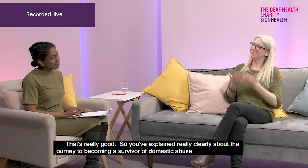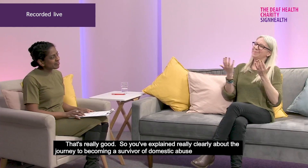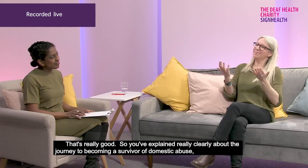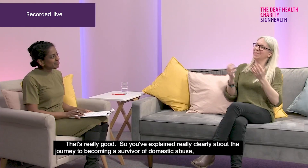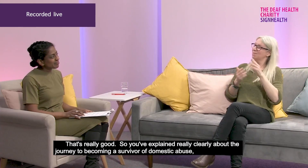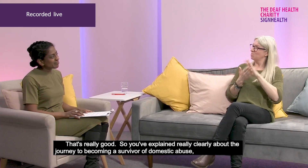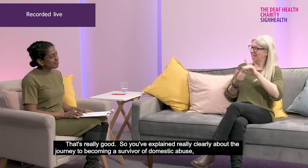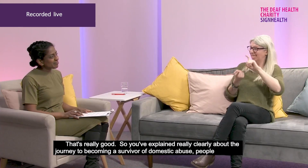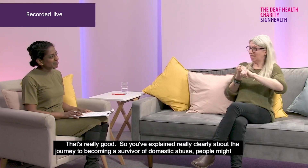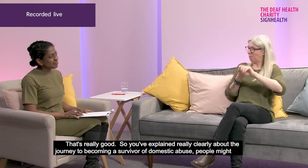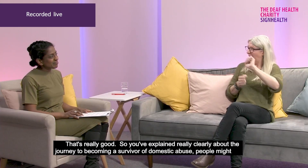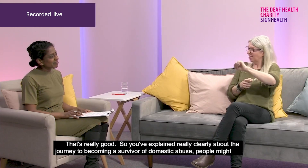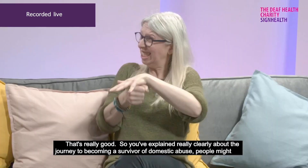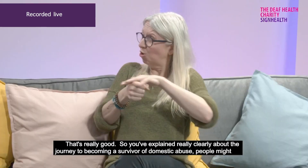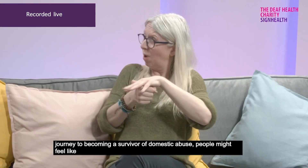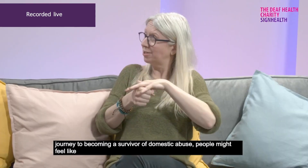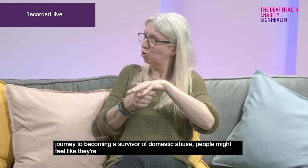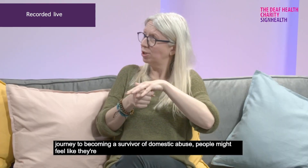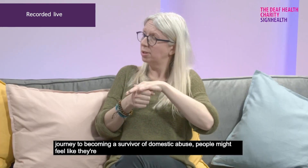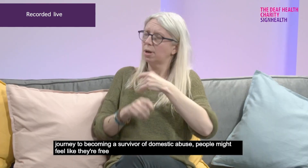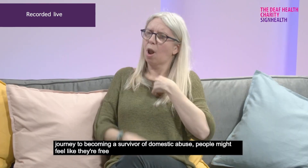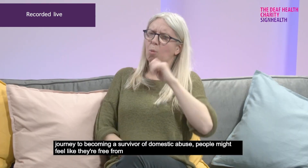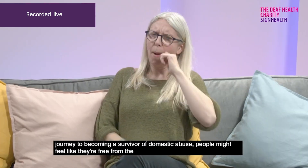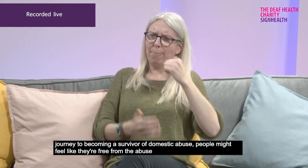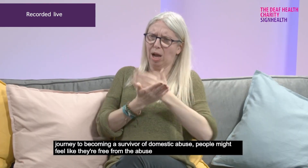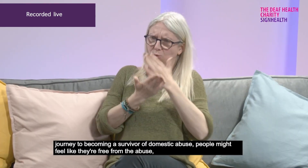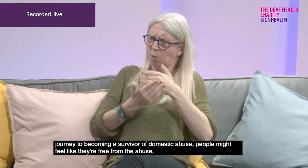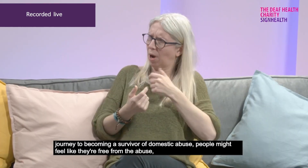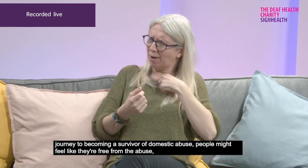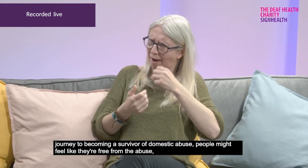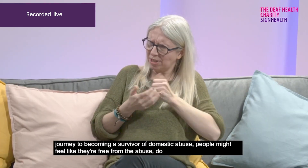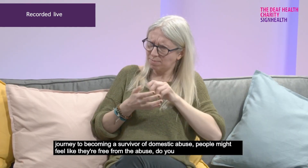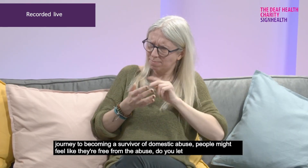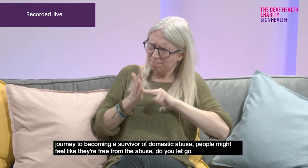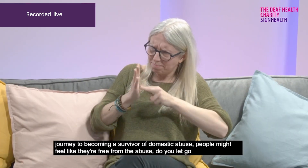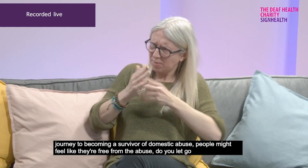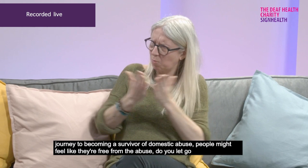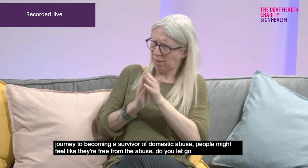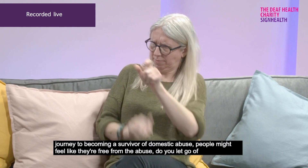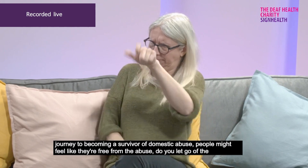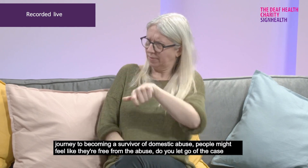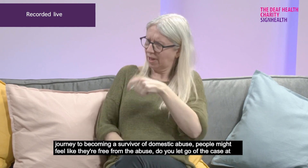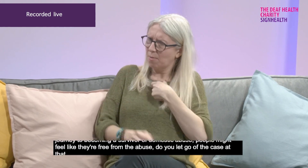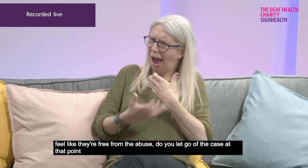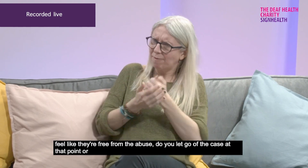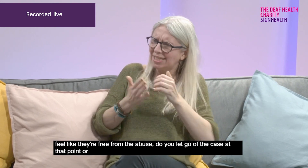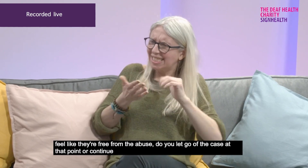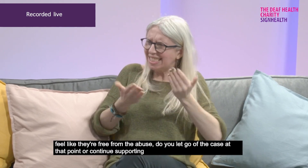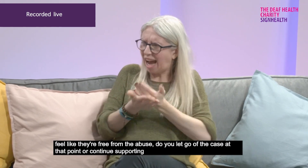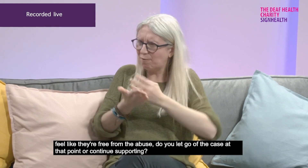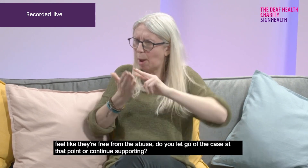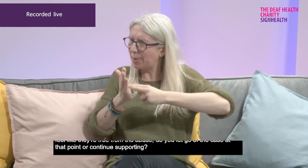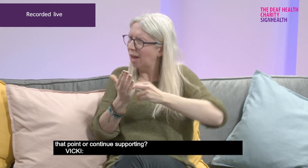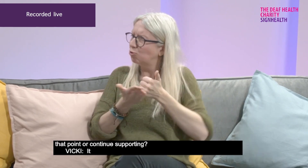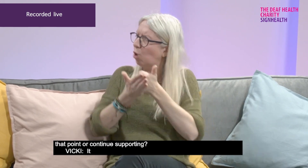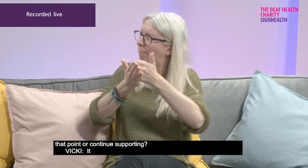free from the abuse. So at that point, do you kind of let go of that case or do you continue supporting? Well, really, it depends on